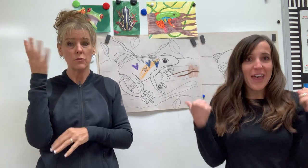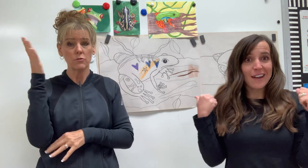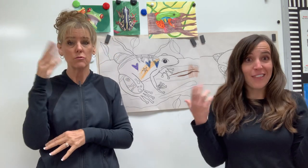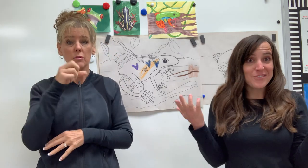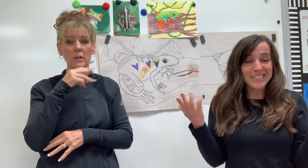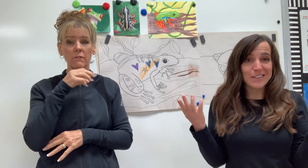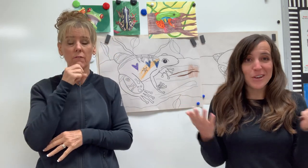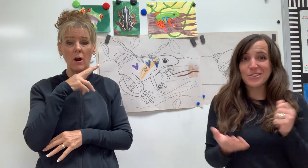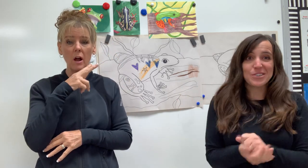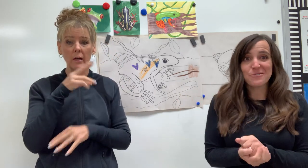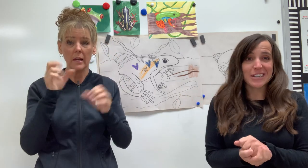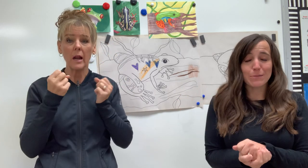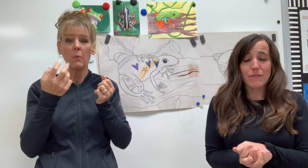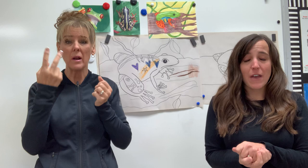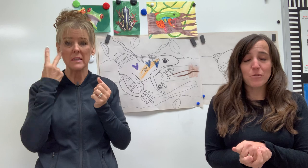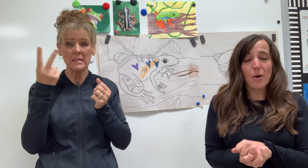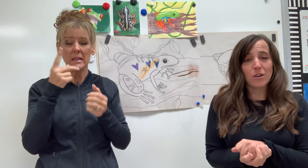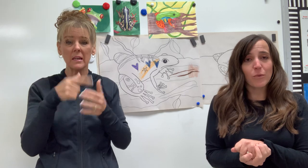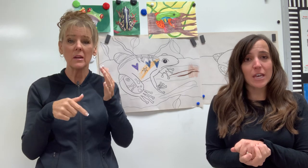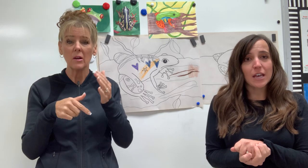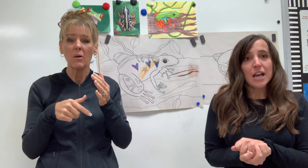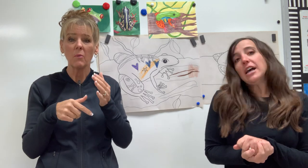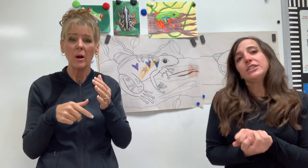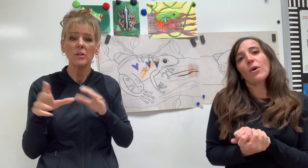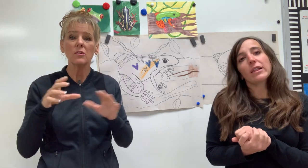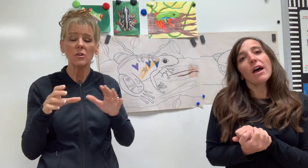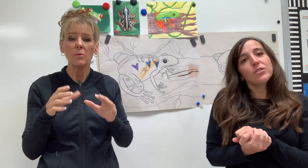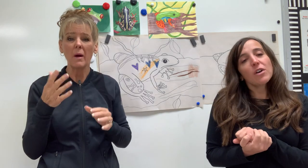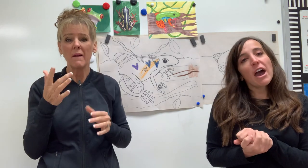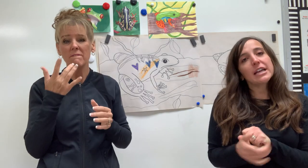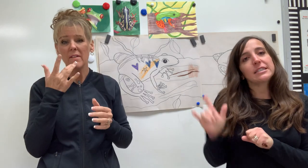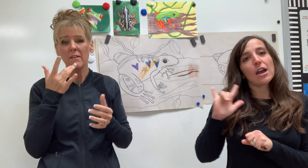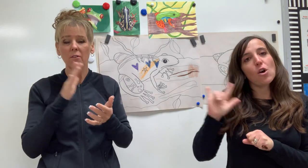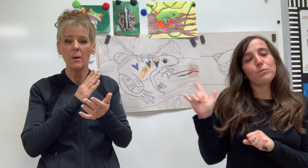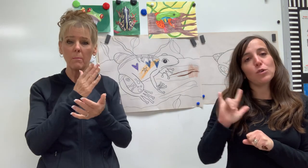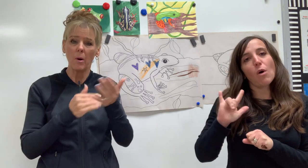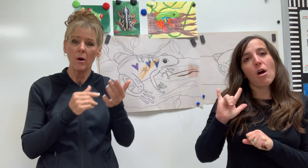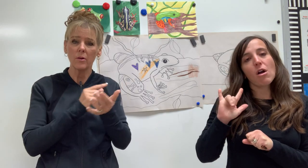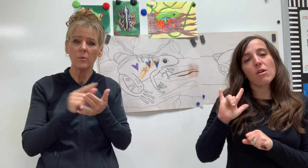okay? And I love to see what you do. It's my favorite part of the week. So I love you